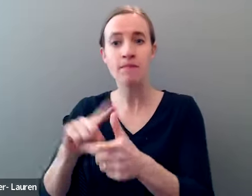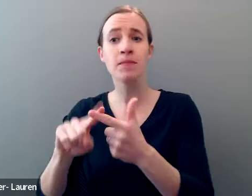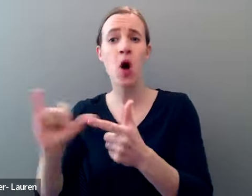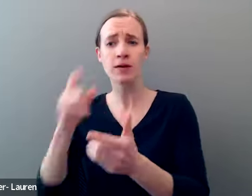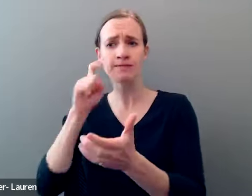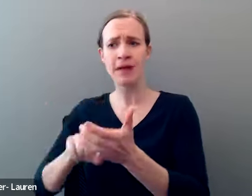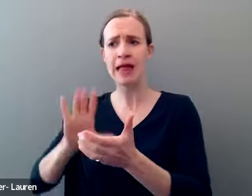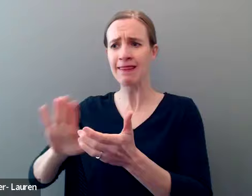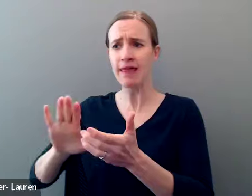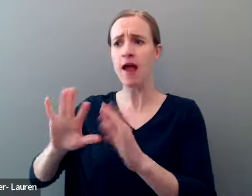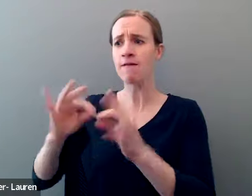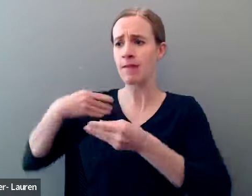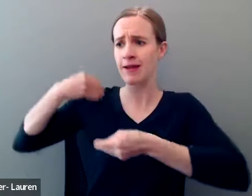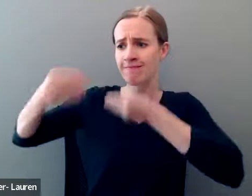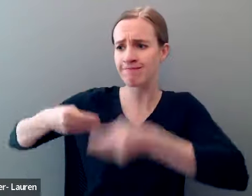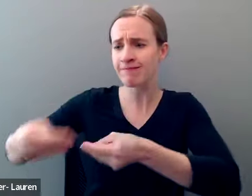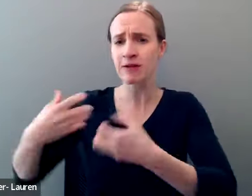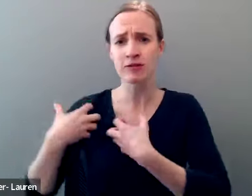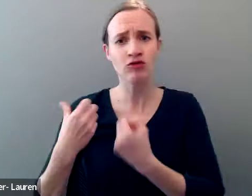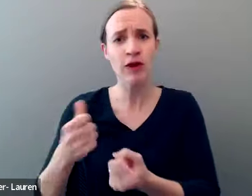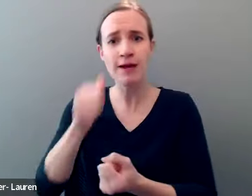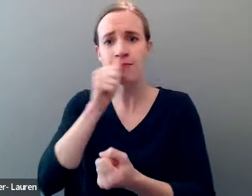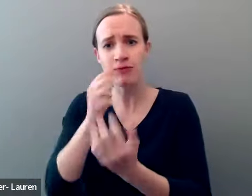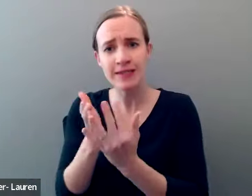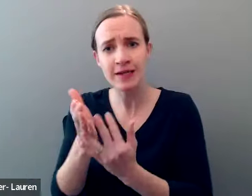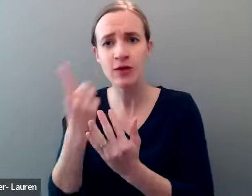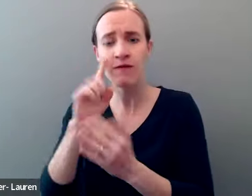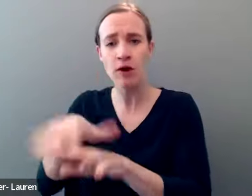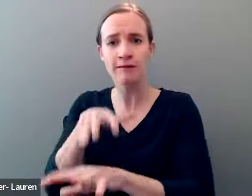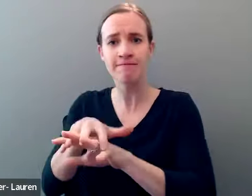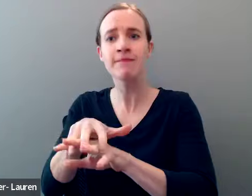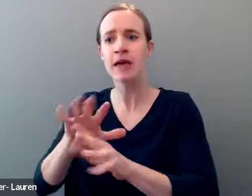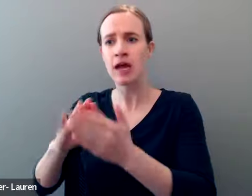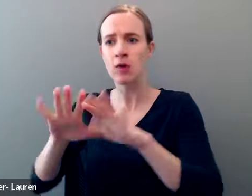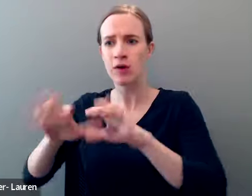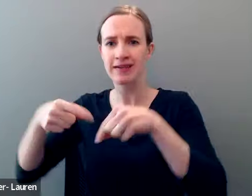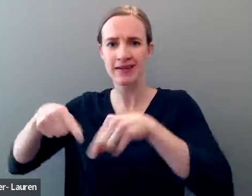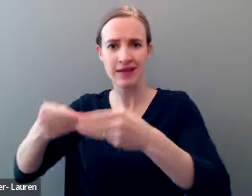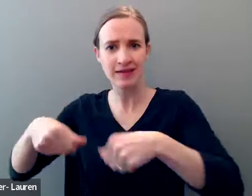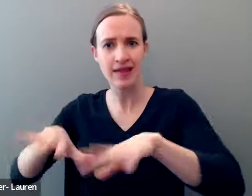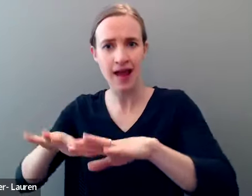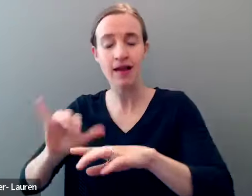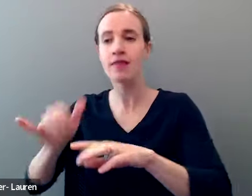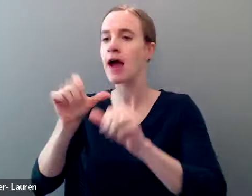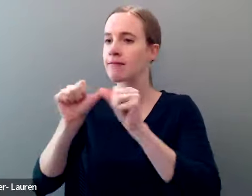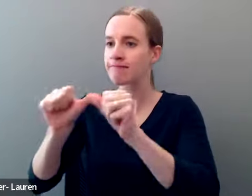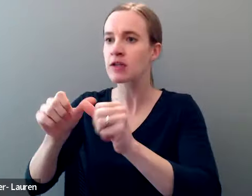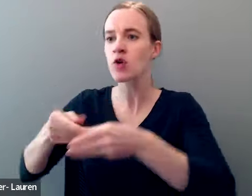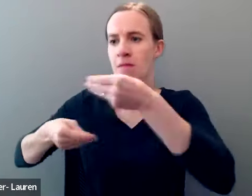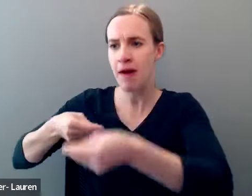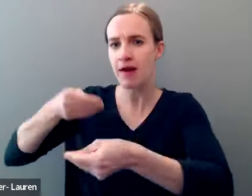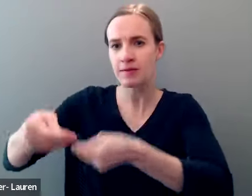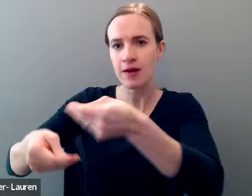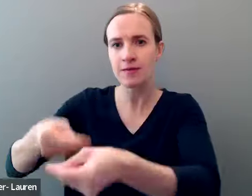intergenerational strength and inherent resiliency of Indigenous communities of this land, and how this also continues to be passed to each